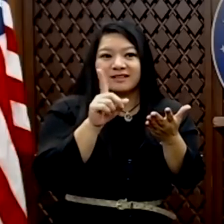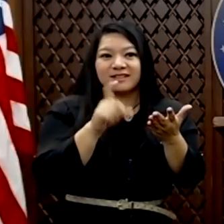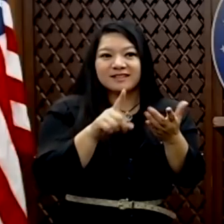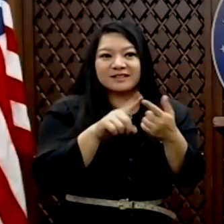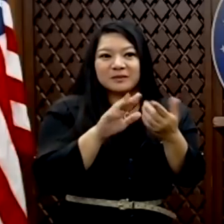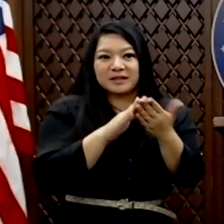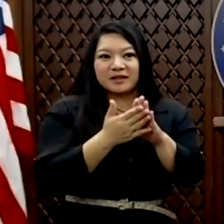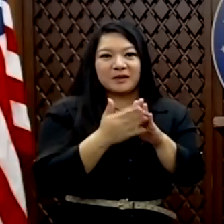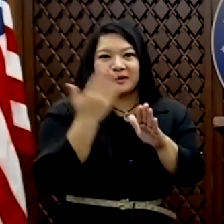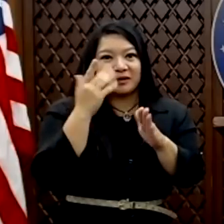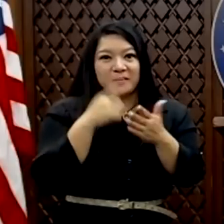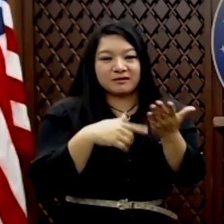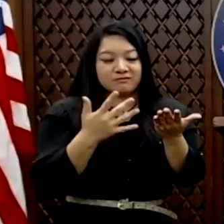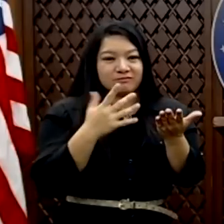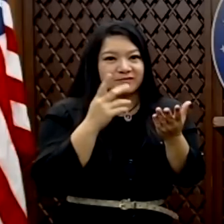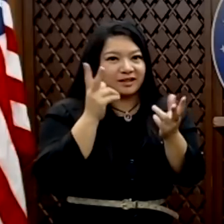be?